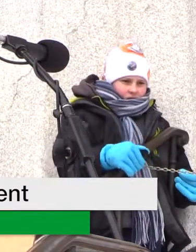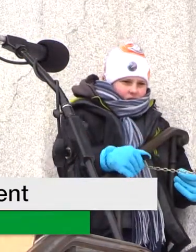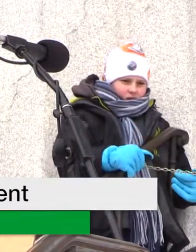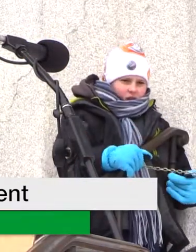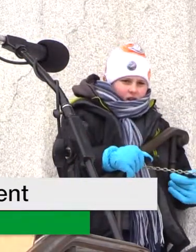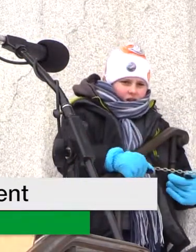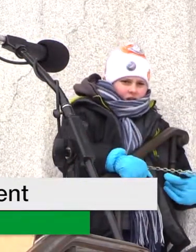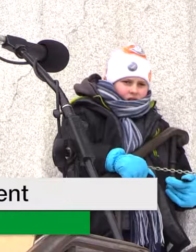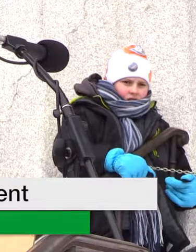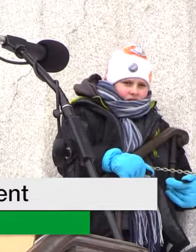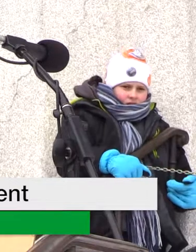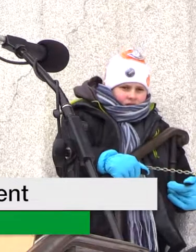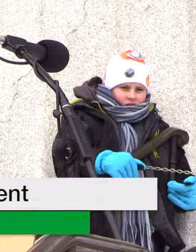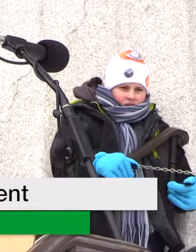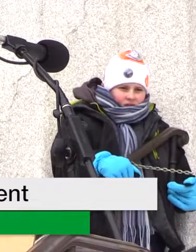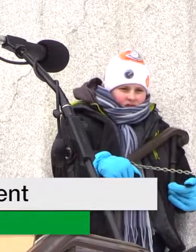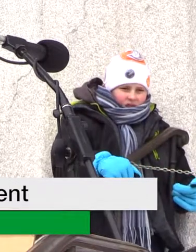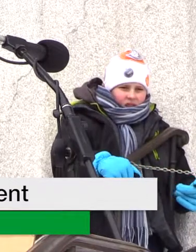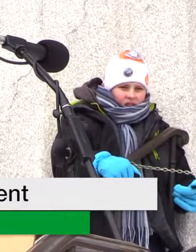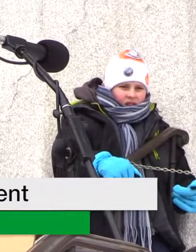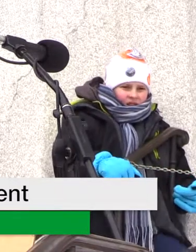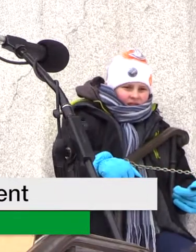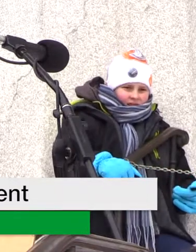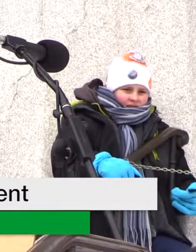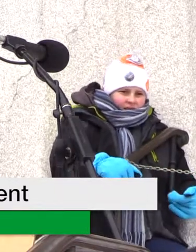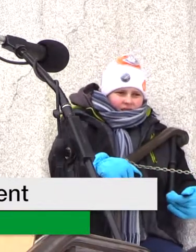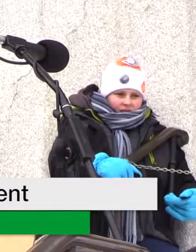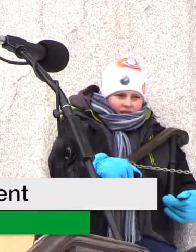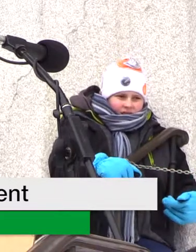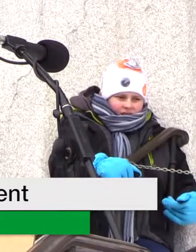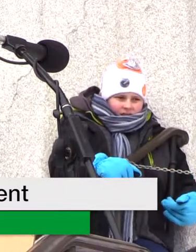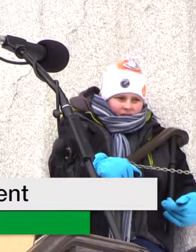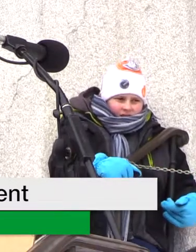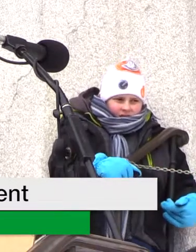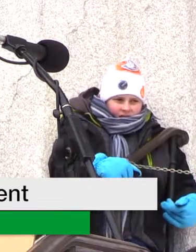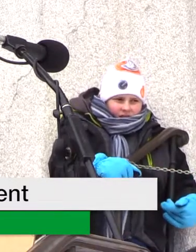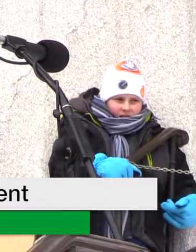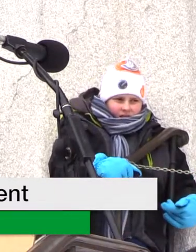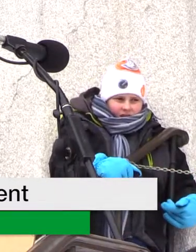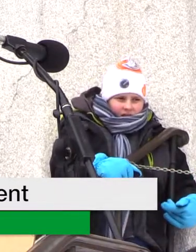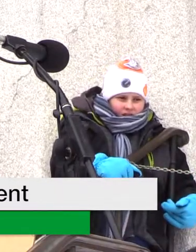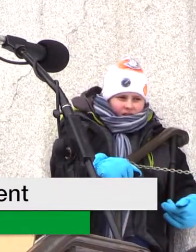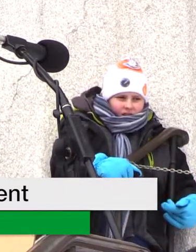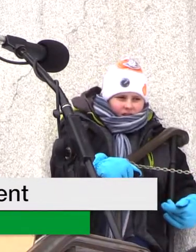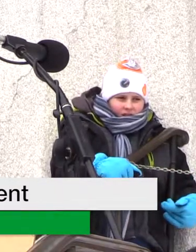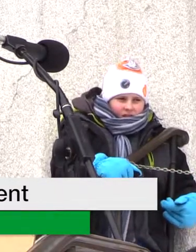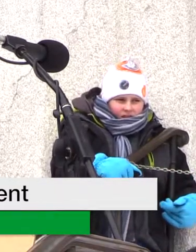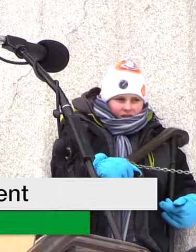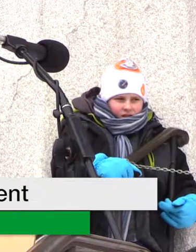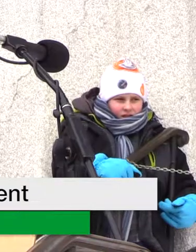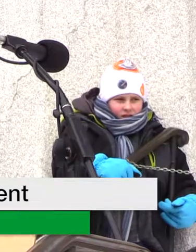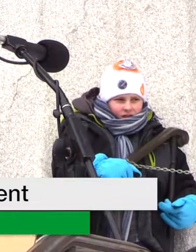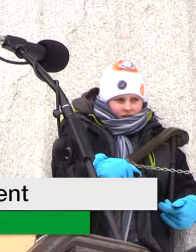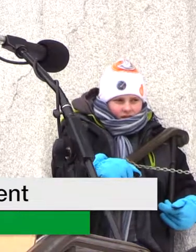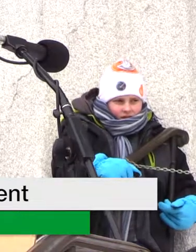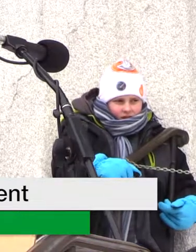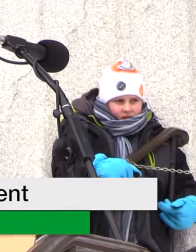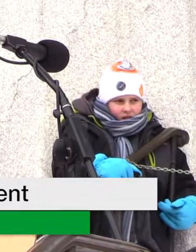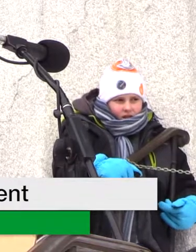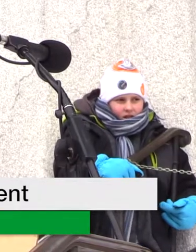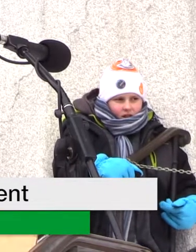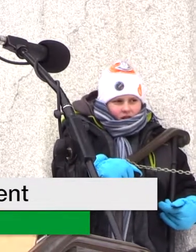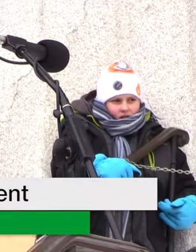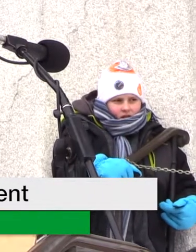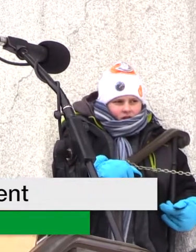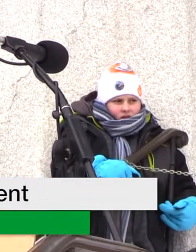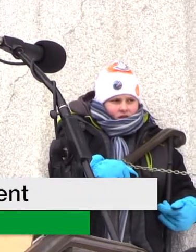Vermont University held an investigation, but this was nothing more than a 9-month-long accusation. When I